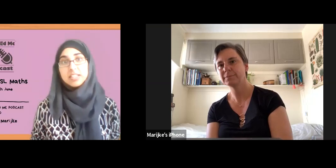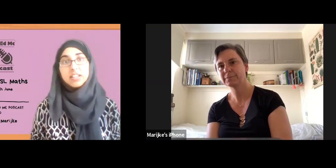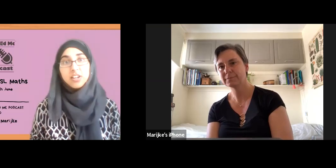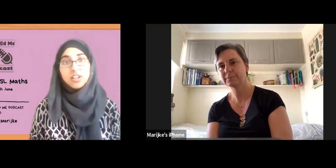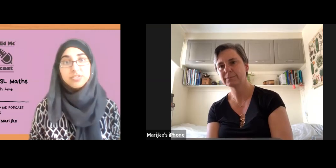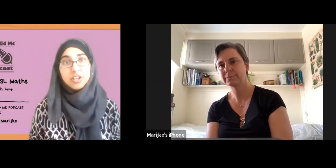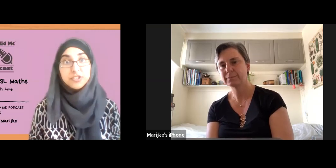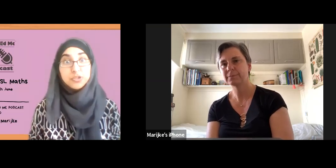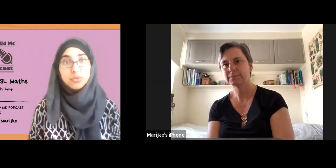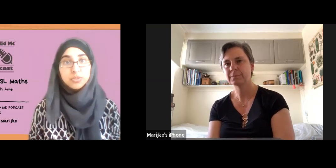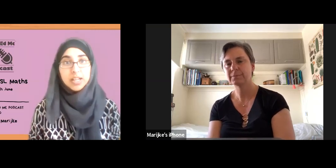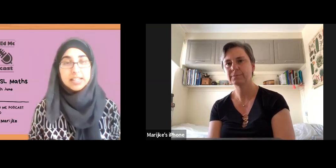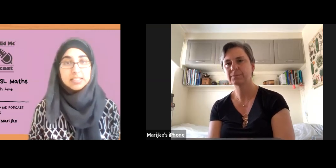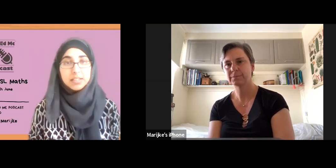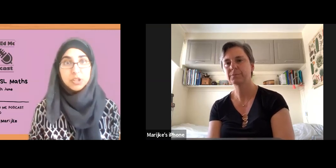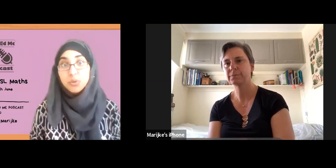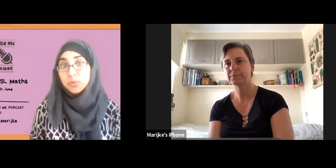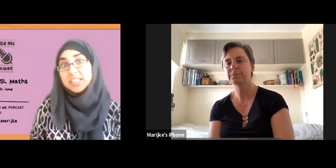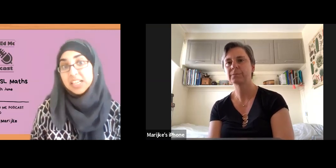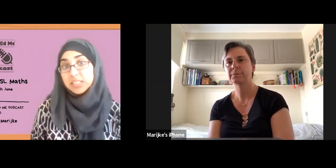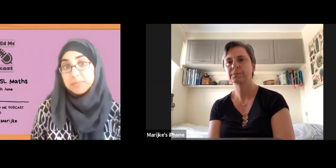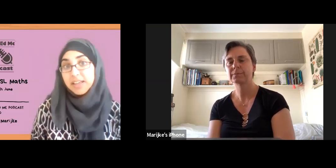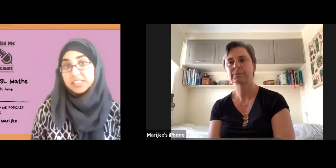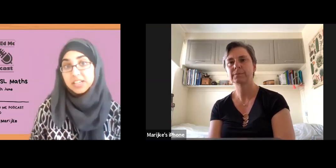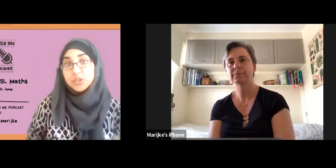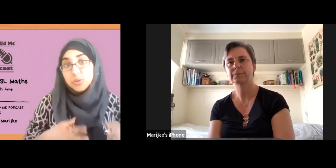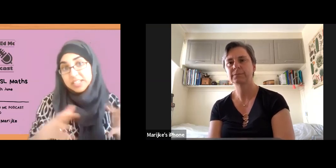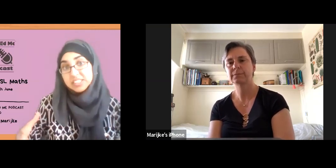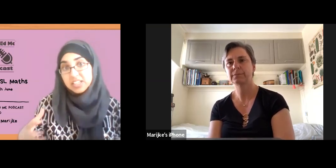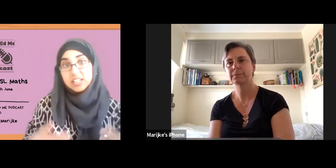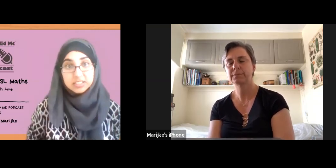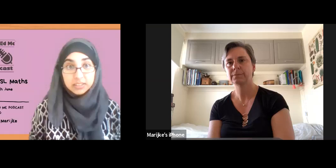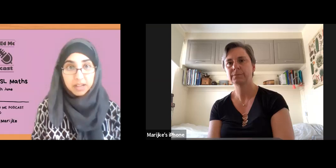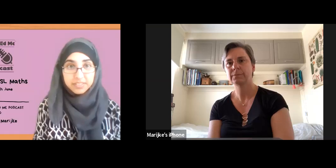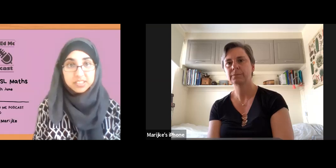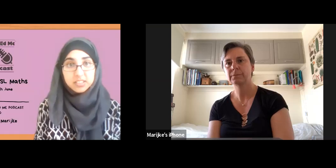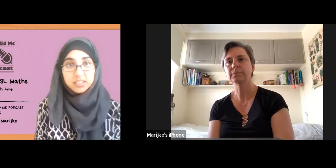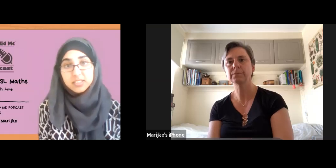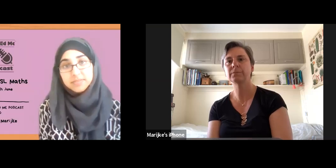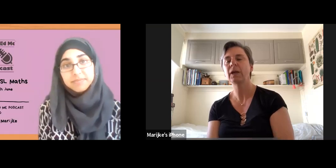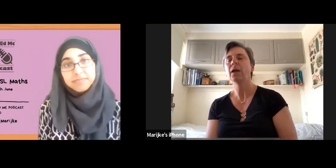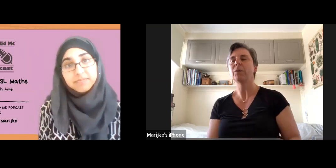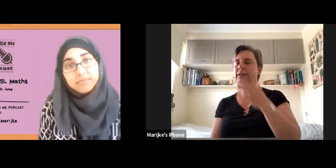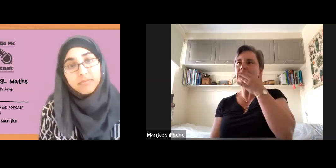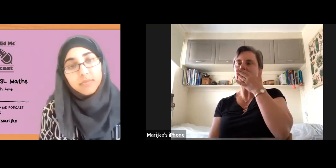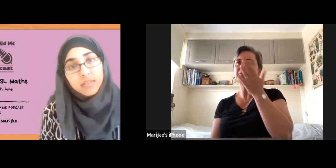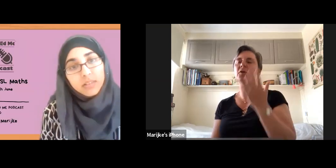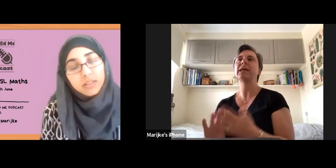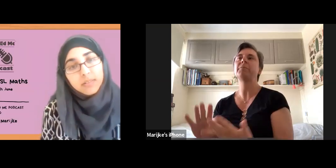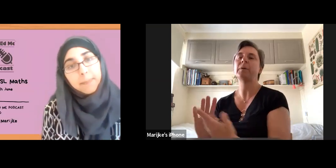like of school? And were you always into maths? And have you always done maths? Well, the first thing I'll